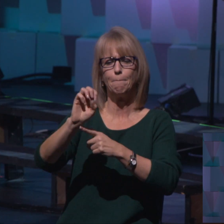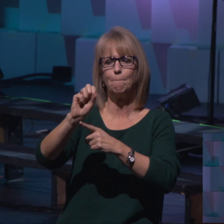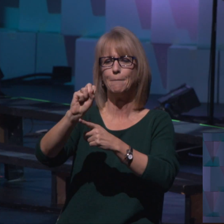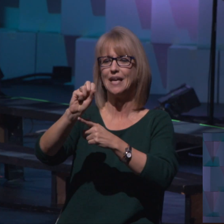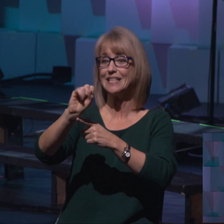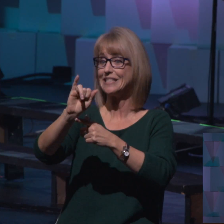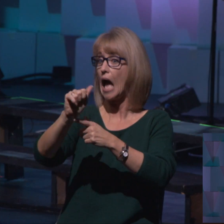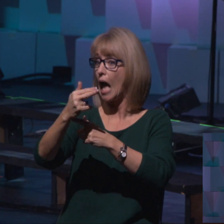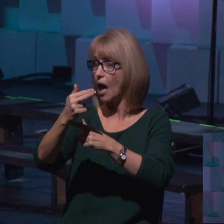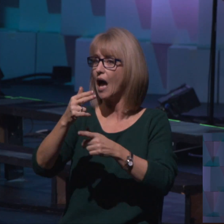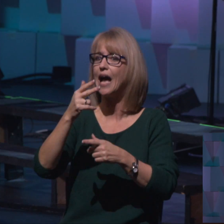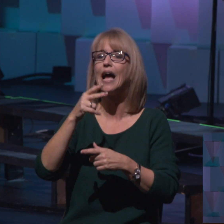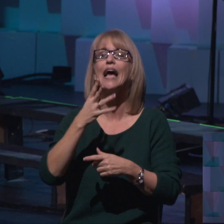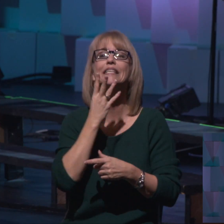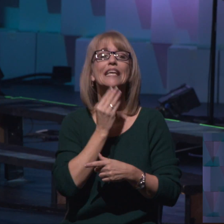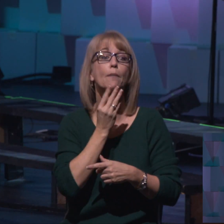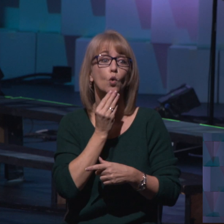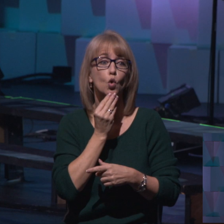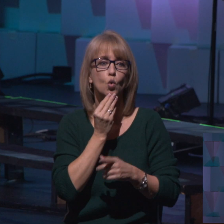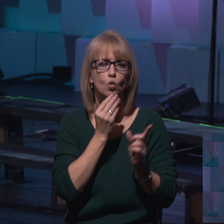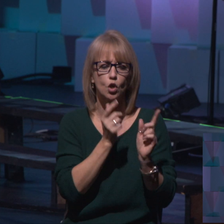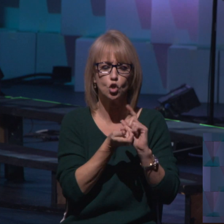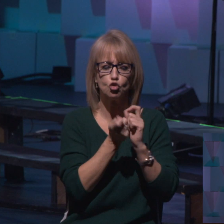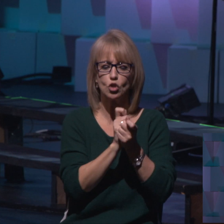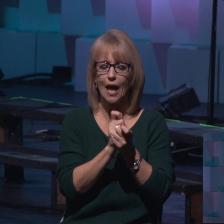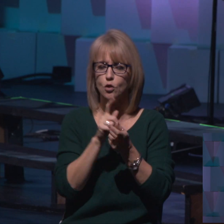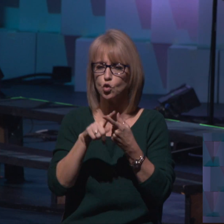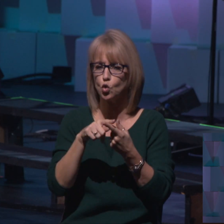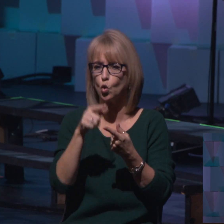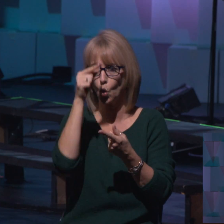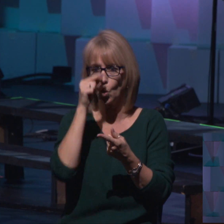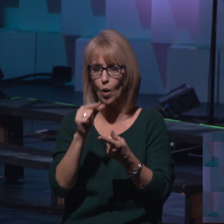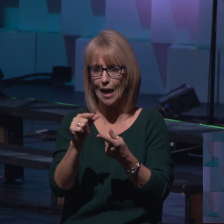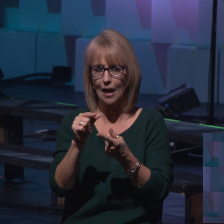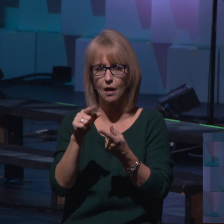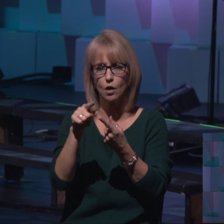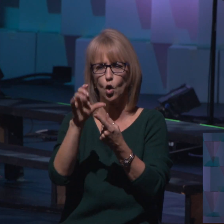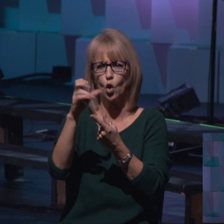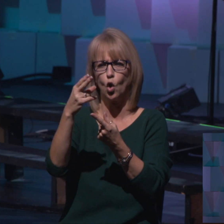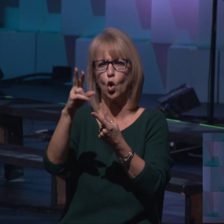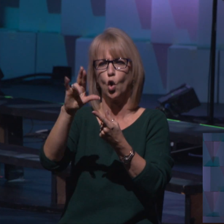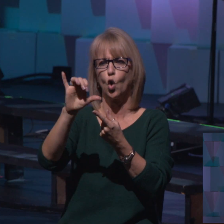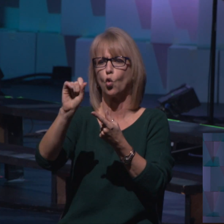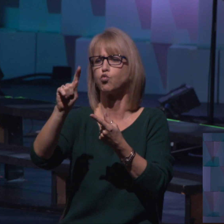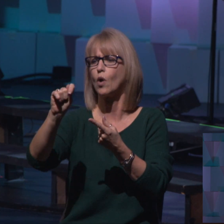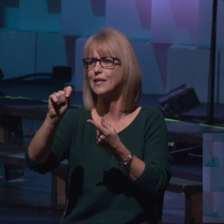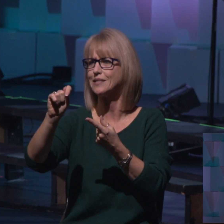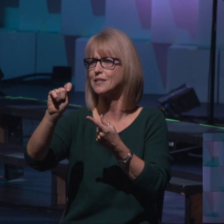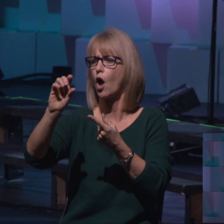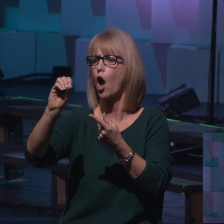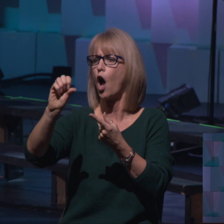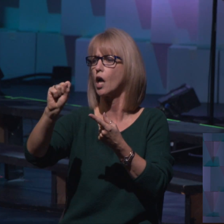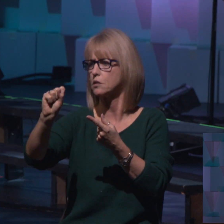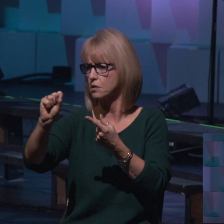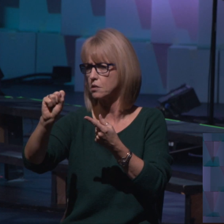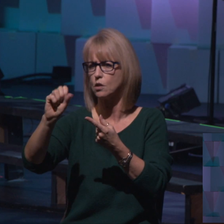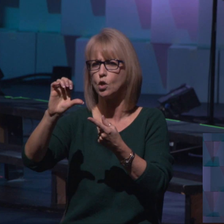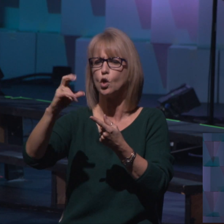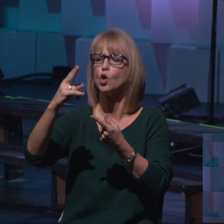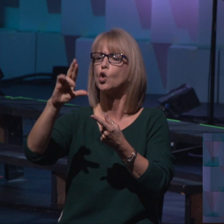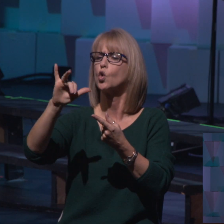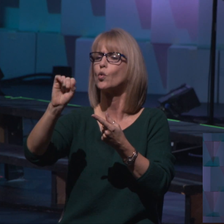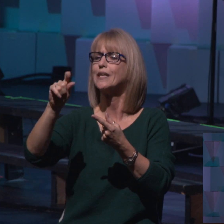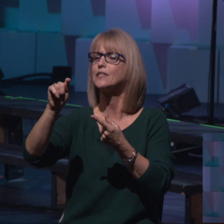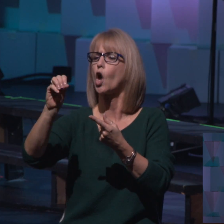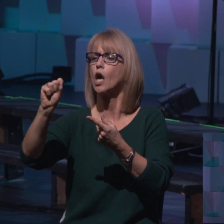Hebrew word Messiah into Greek, it went from Messiah to Christos, which is Christ.